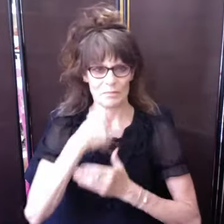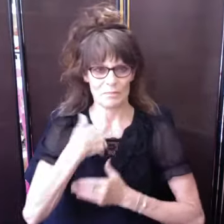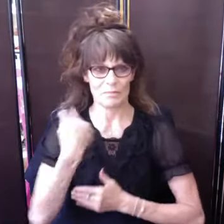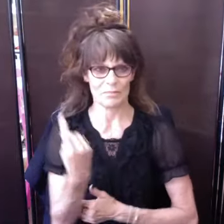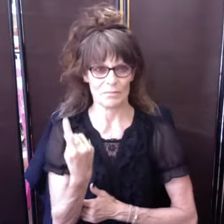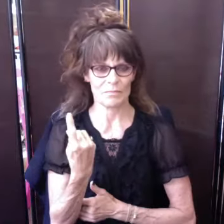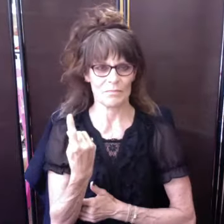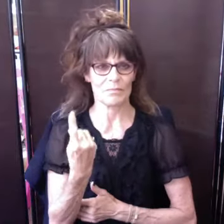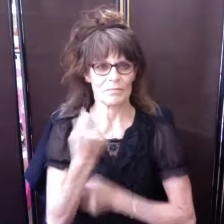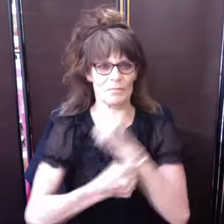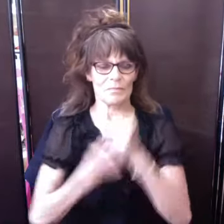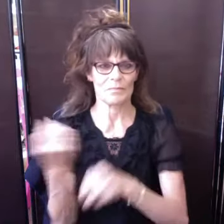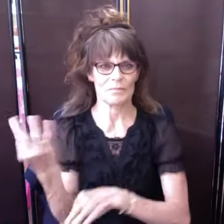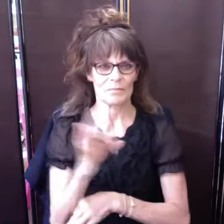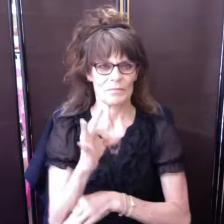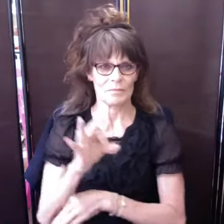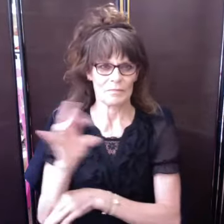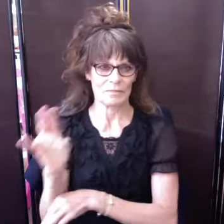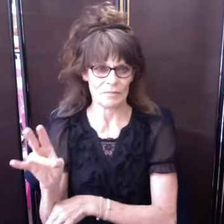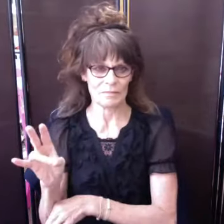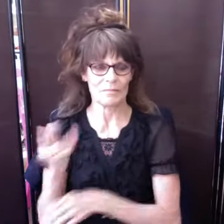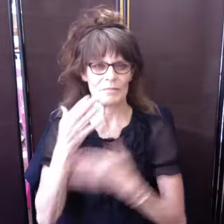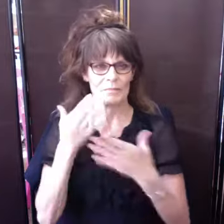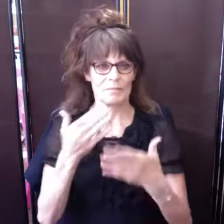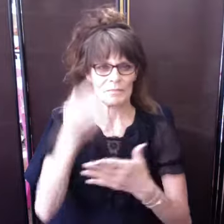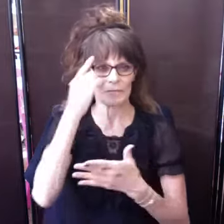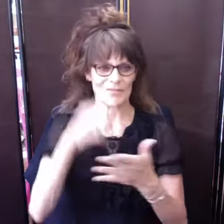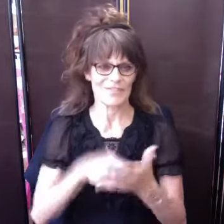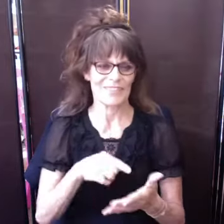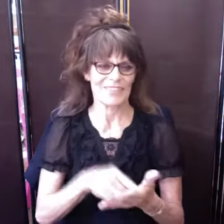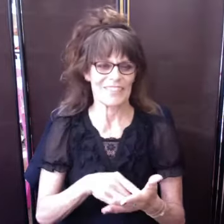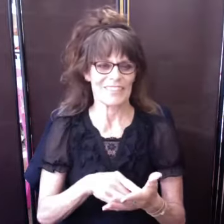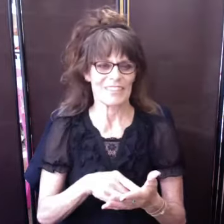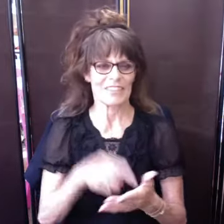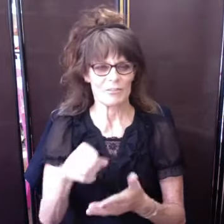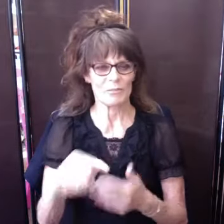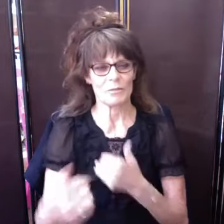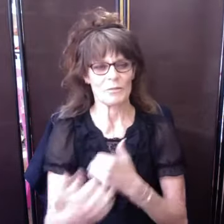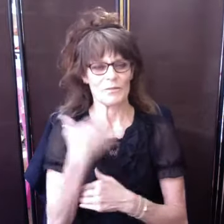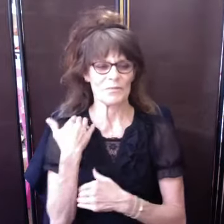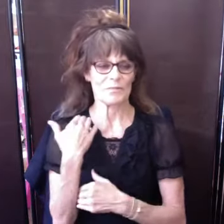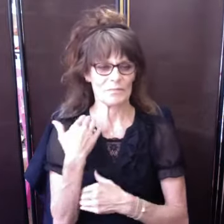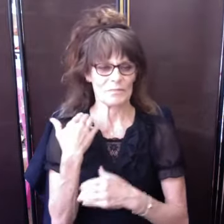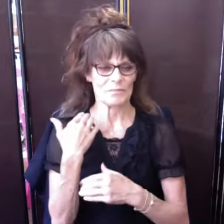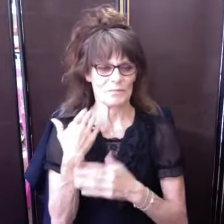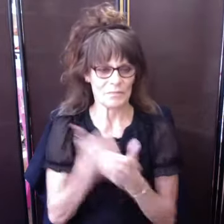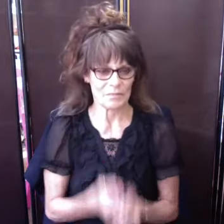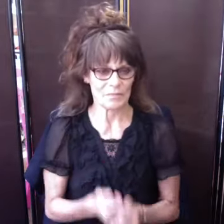thankful for that. Carl, I appreciate the invitation. He sent me a text earlier today. The text said, Covina Group of